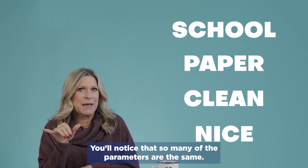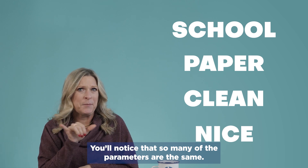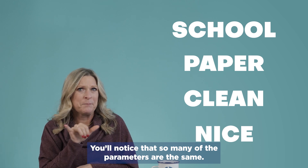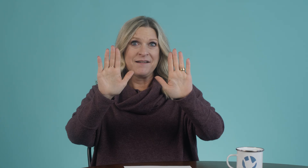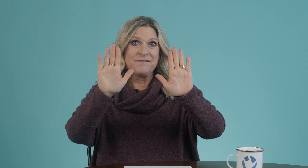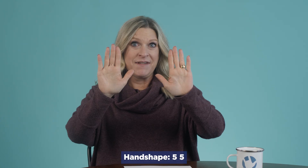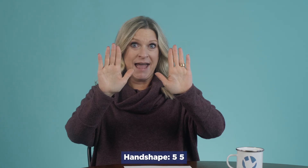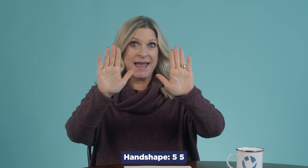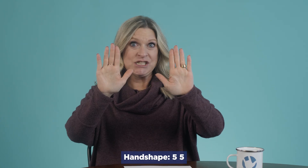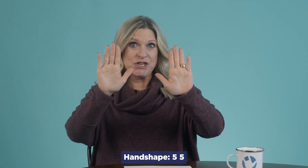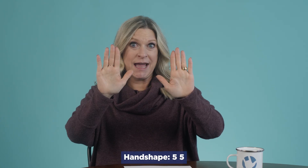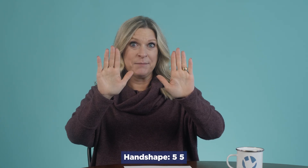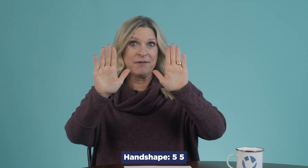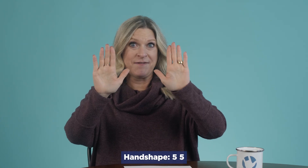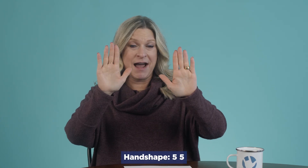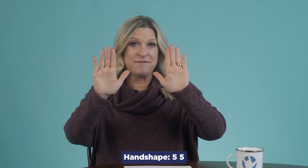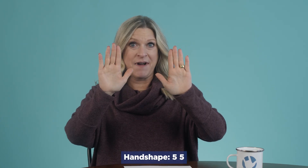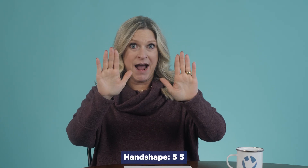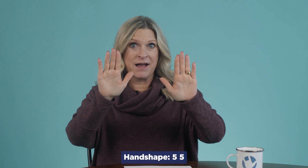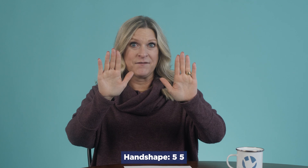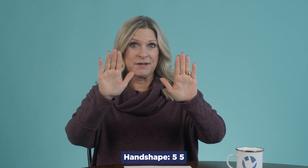same. Handshape, pump.